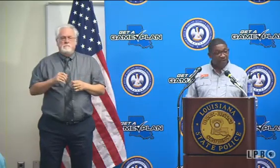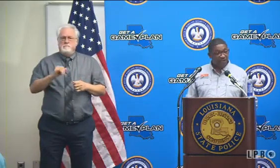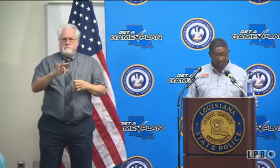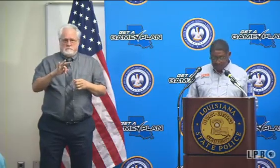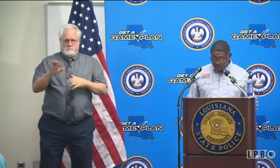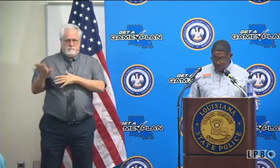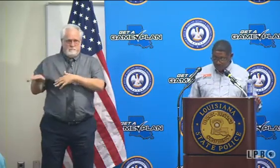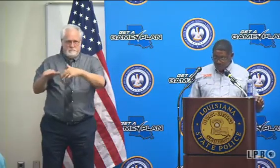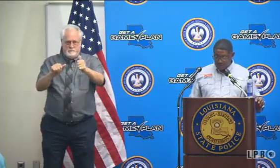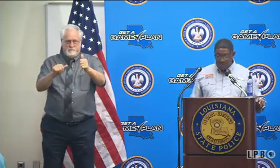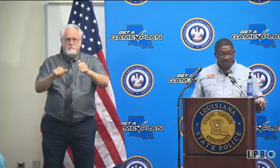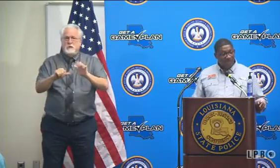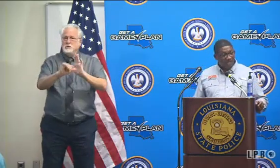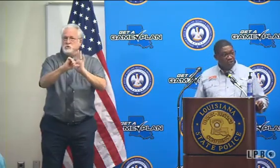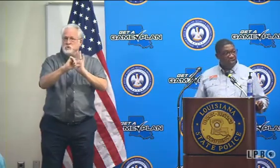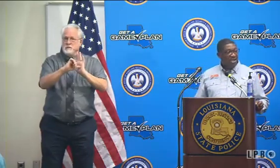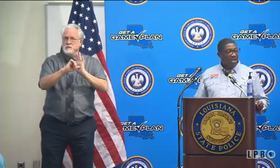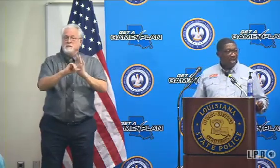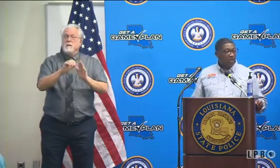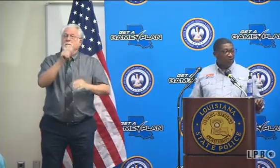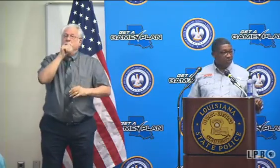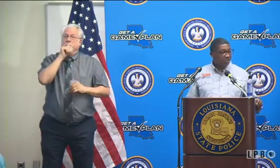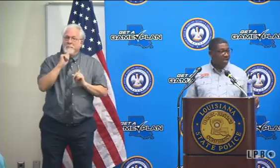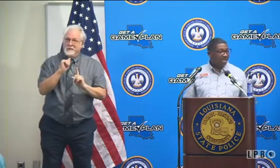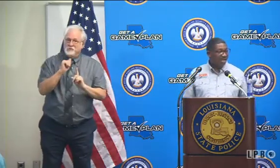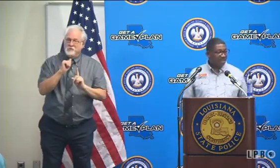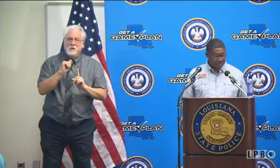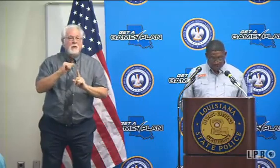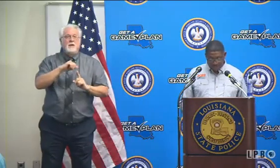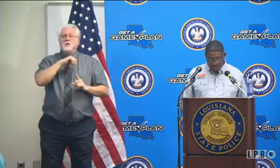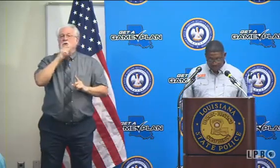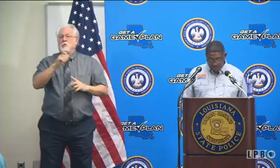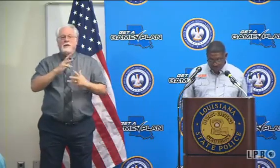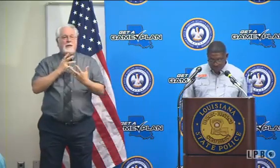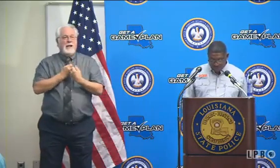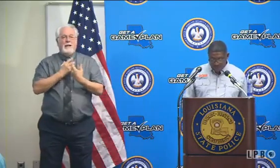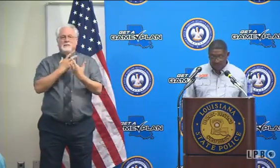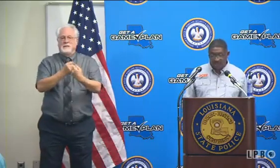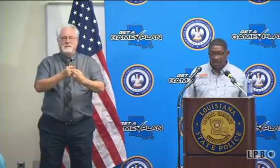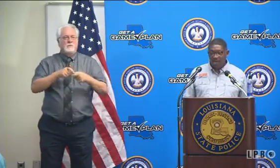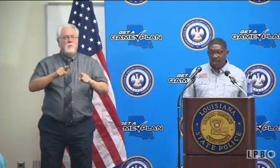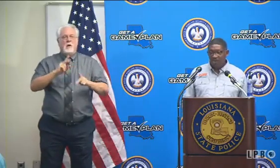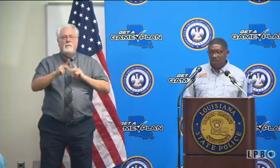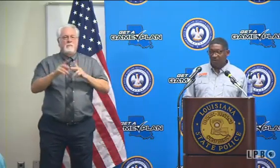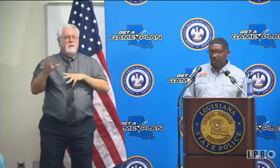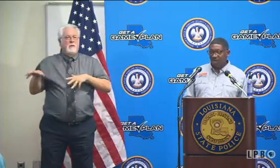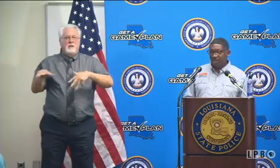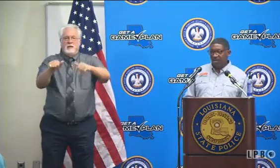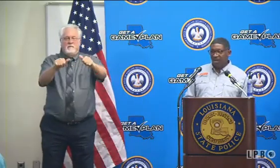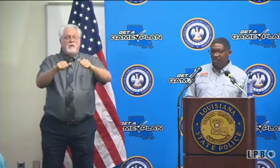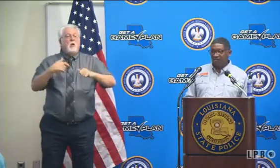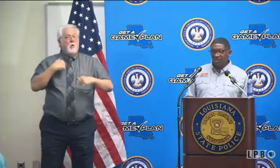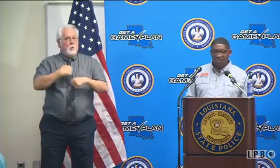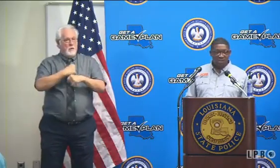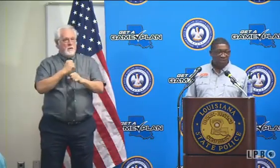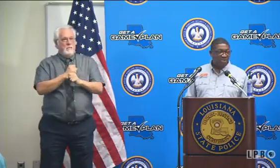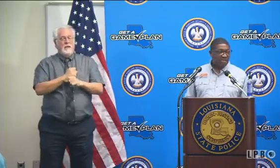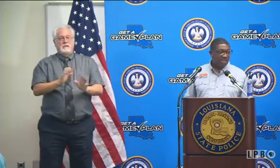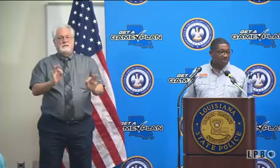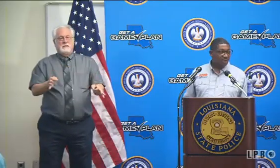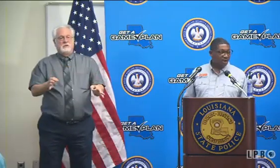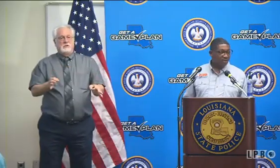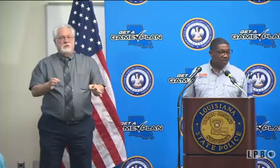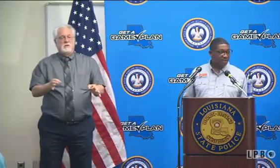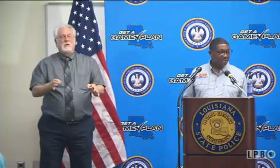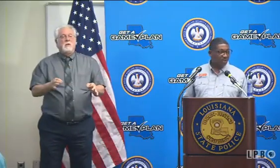you're evacuating, I'd like to stress to you to be patient. We do not need accidents as folks are evacuating. We have made decisions